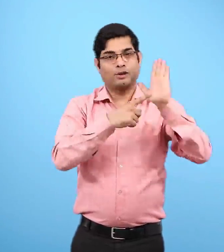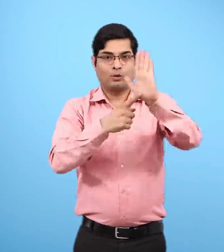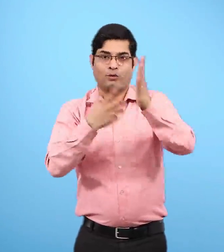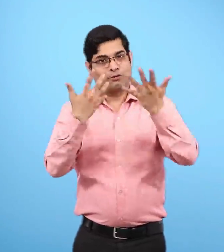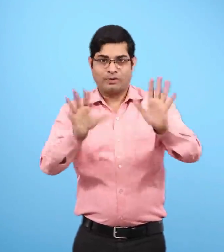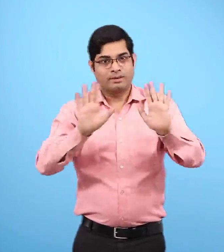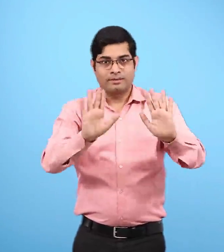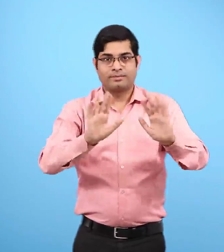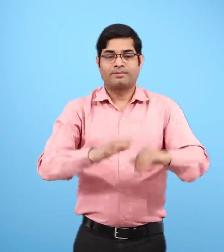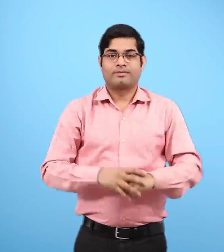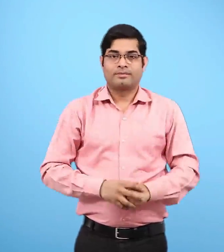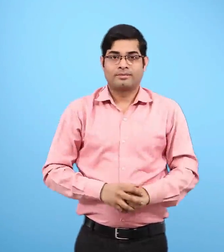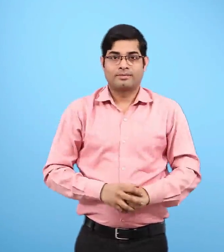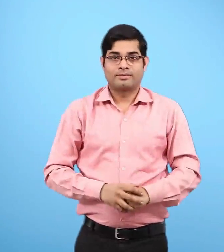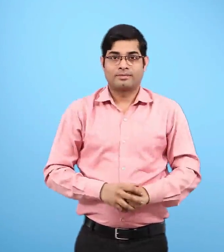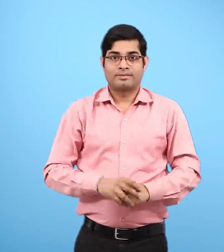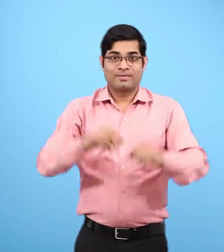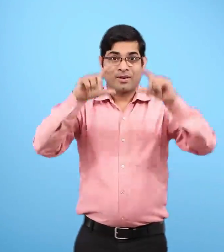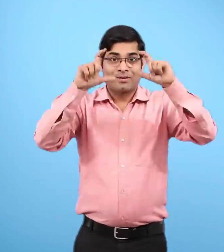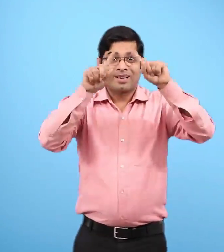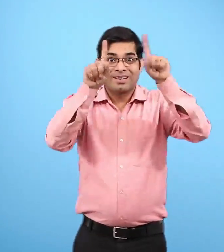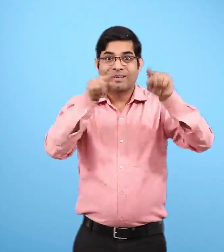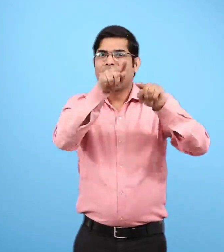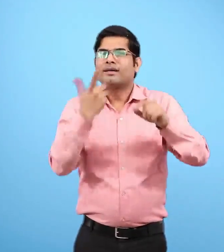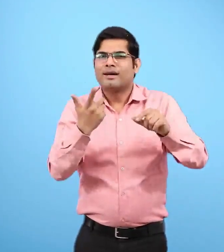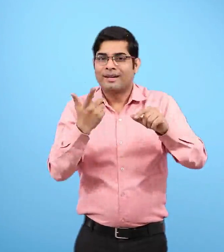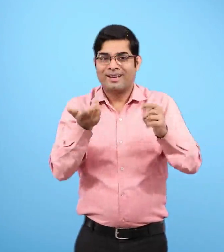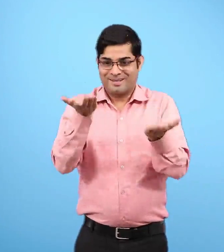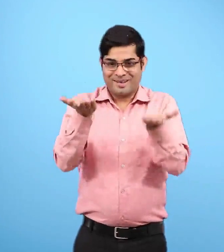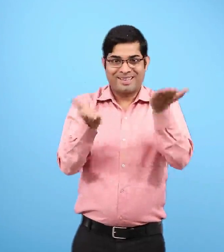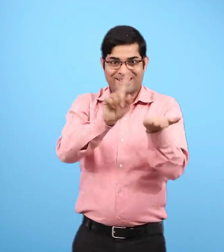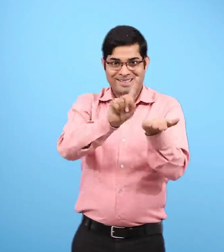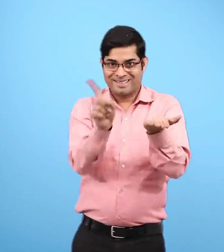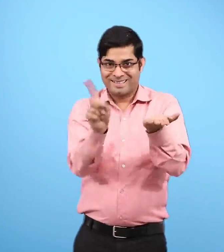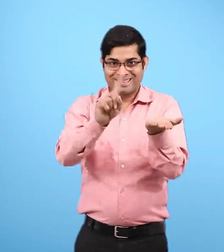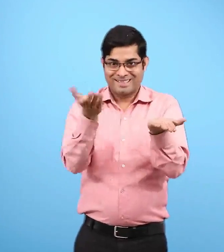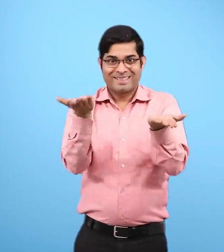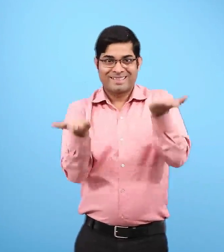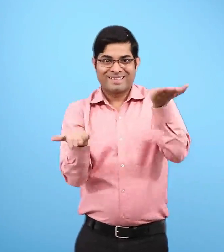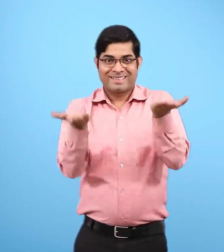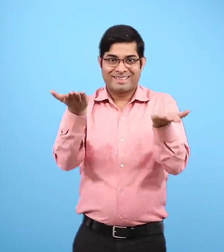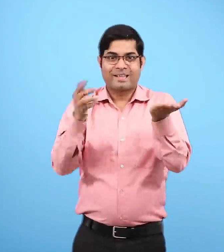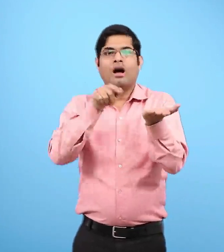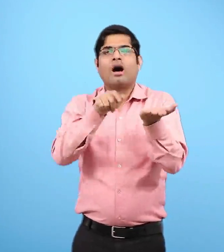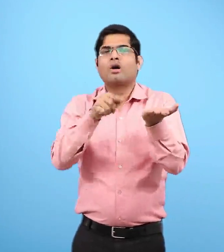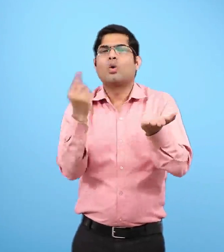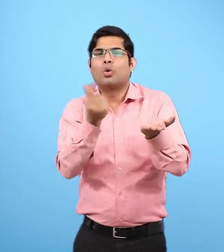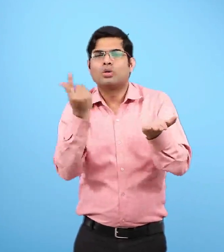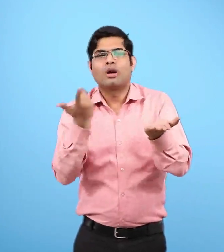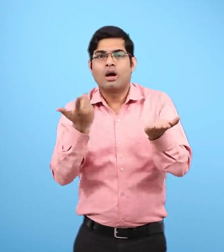Part 1, Picture 1 shows a weighing scale. A